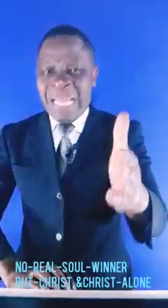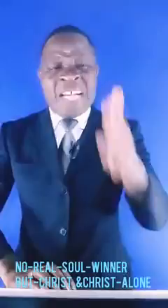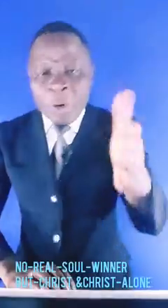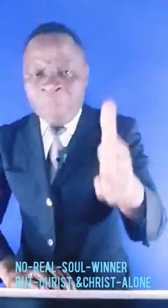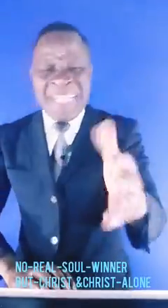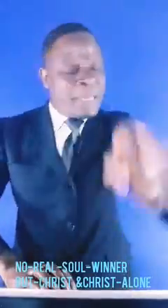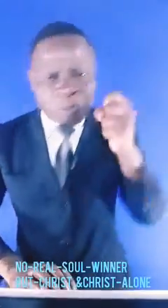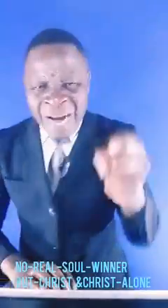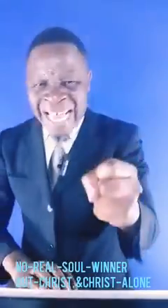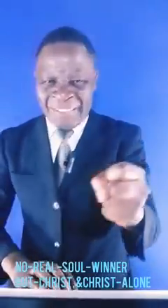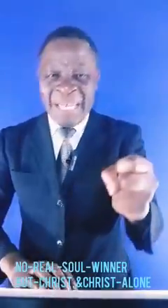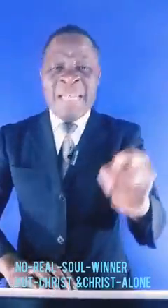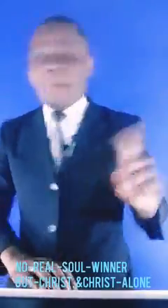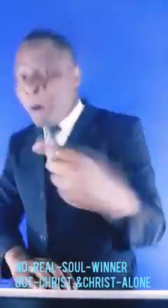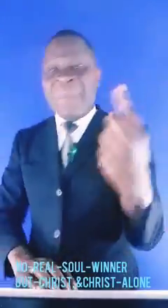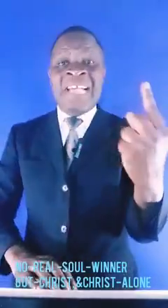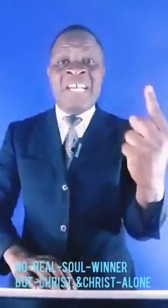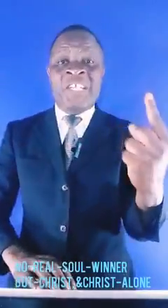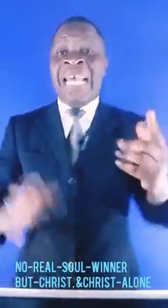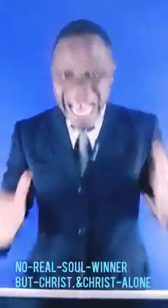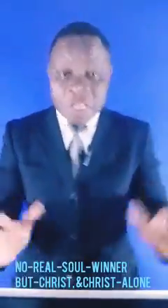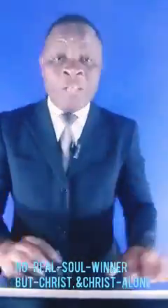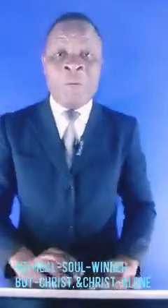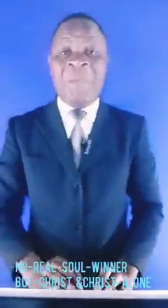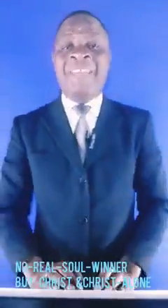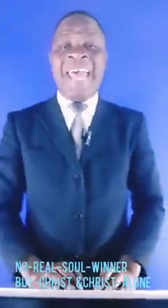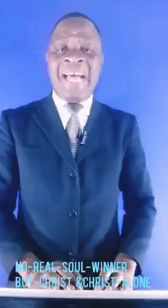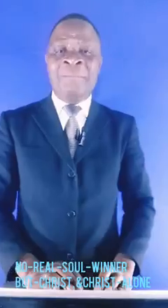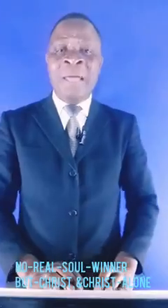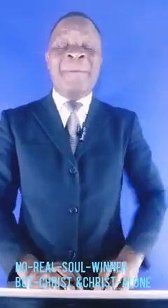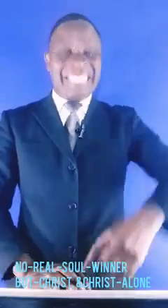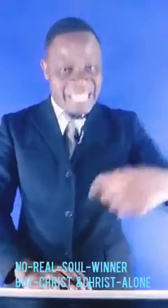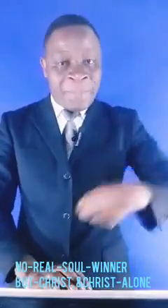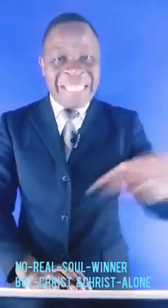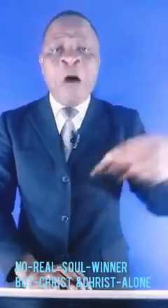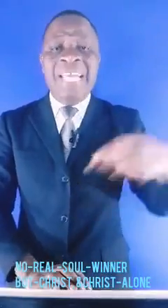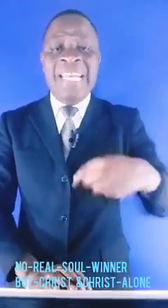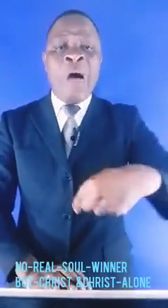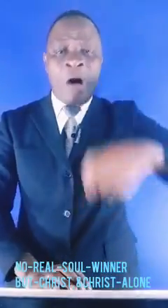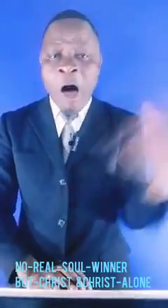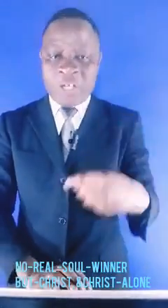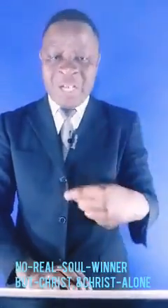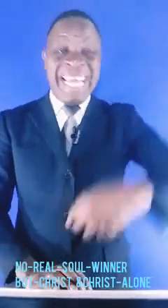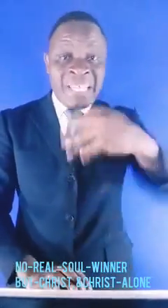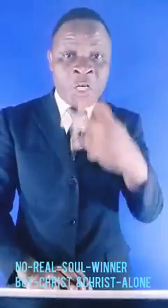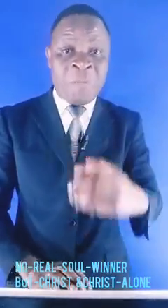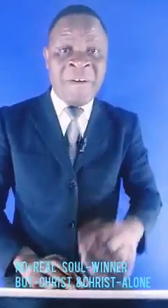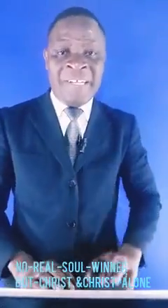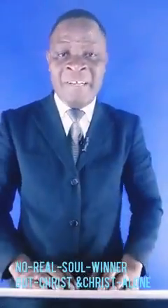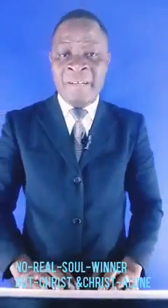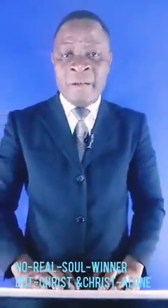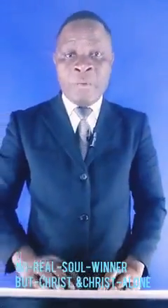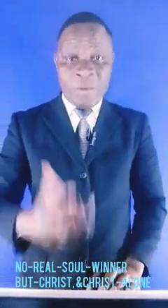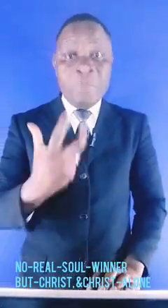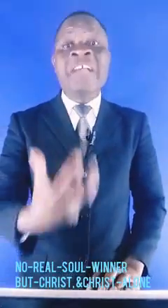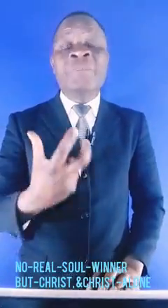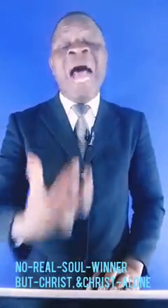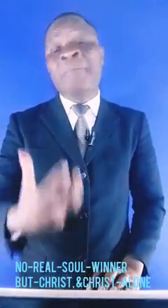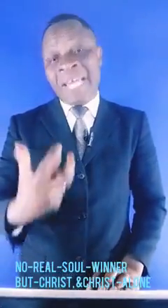has got to be there. The prayers, the mobilization has got to be there. But deep down in our hearts, in the spirit, we must be humble enough